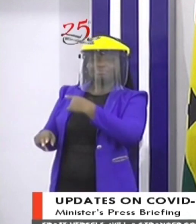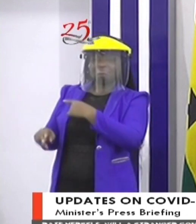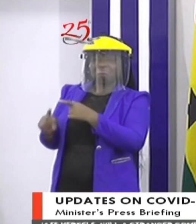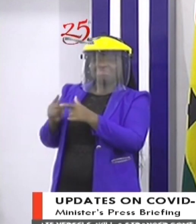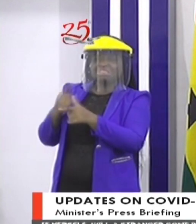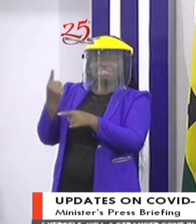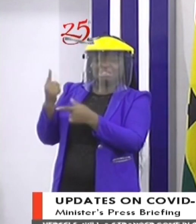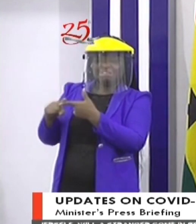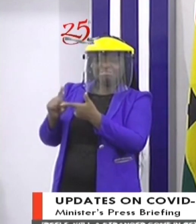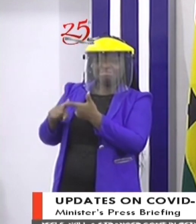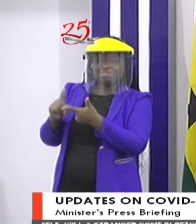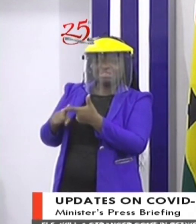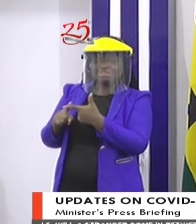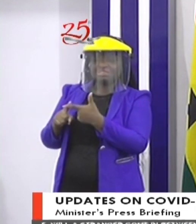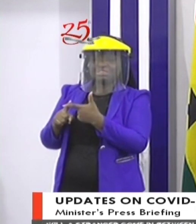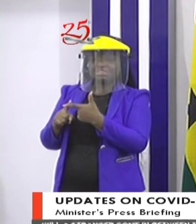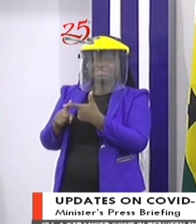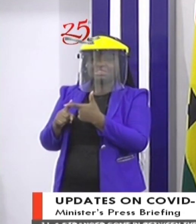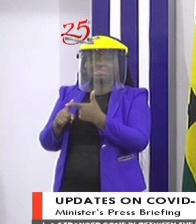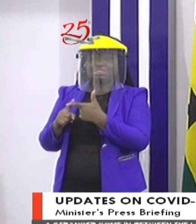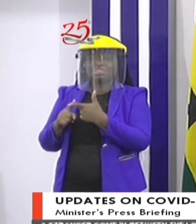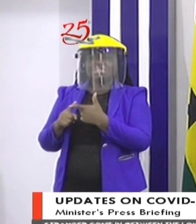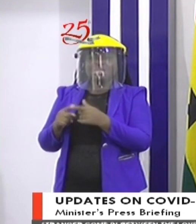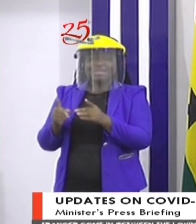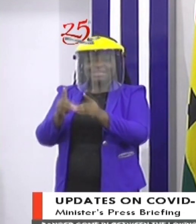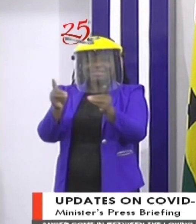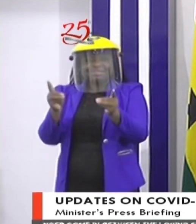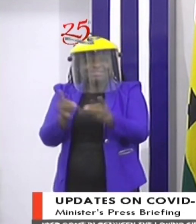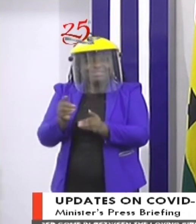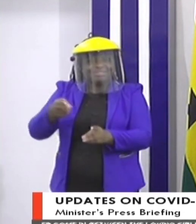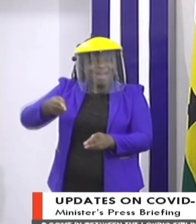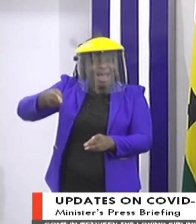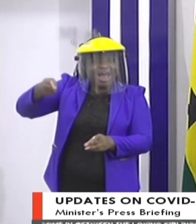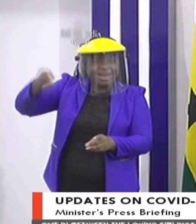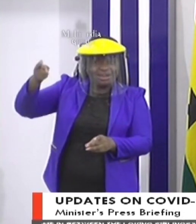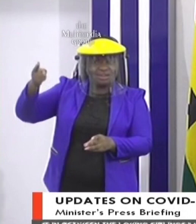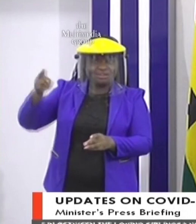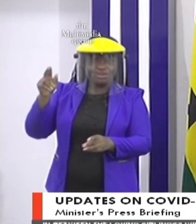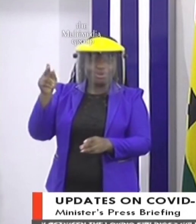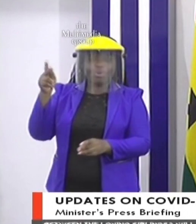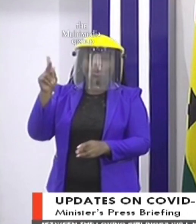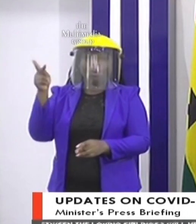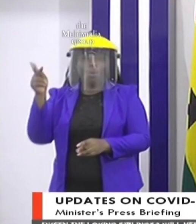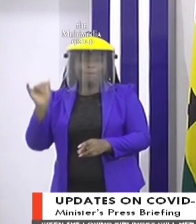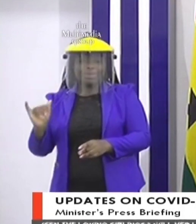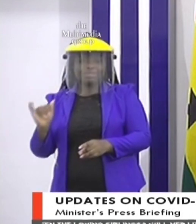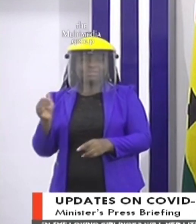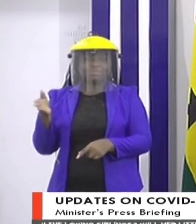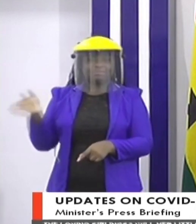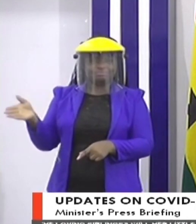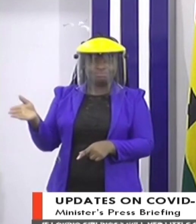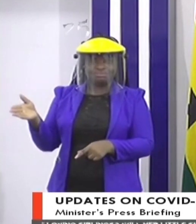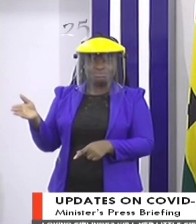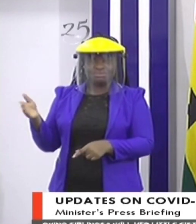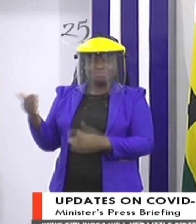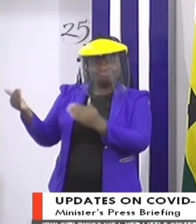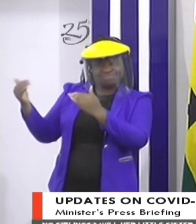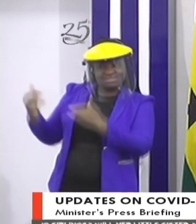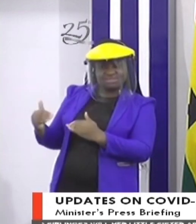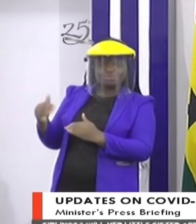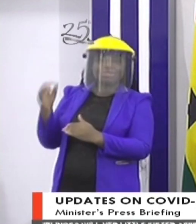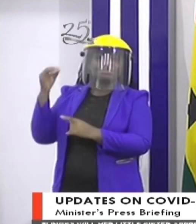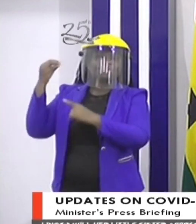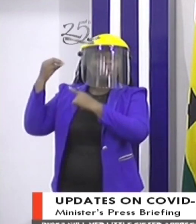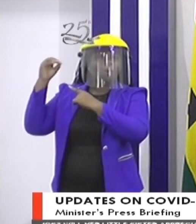the next one. The district with highest number of cases is Kumasi Metropolis, and the next one is Obuasi.